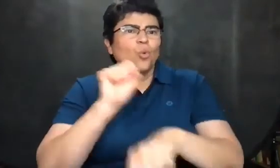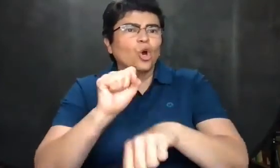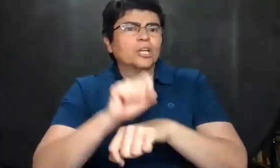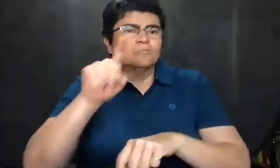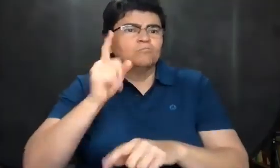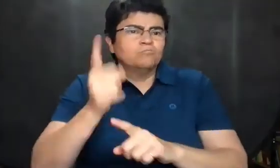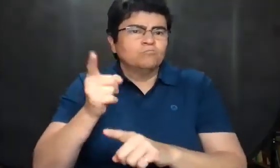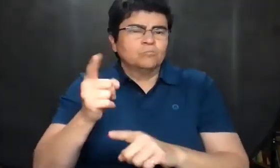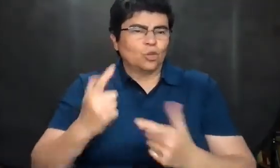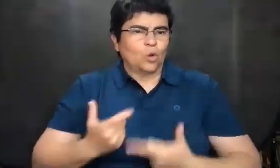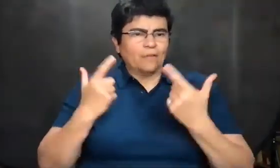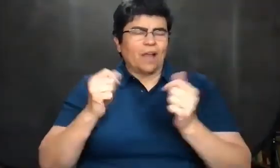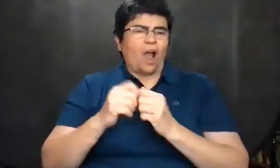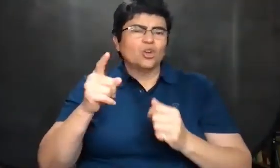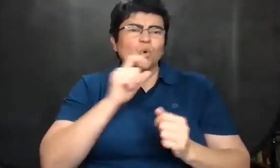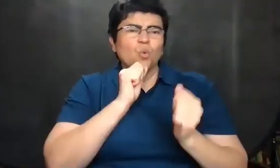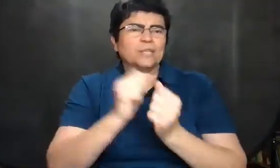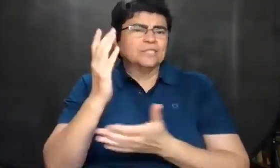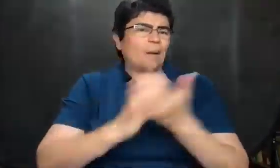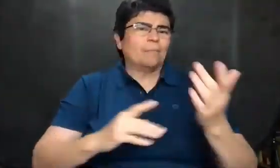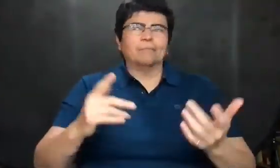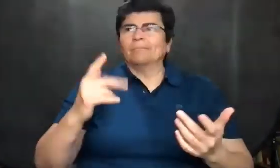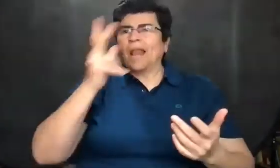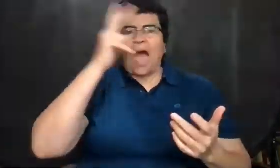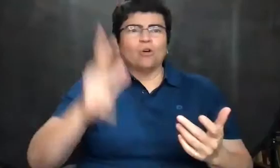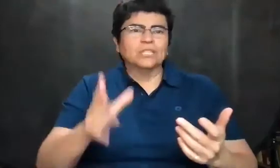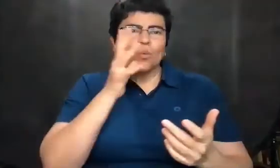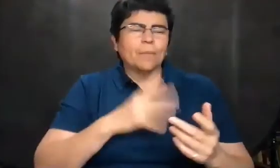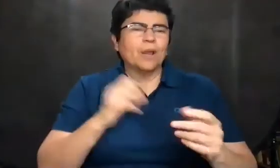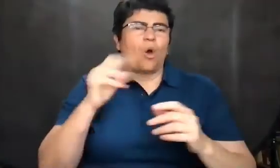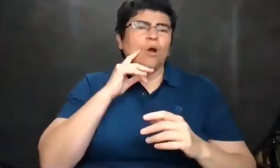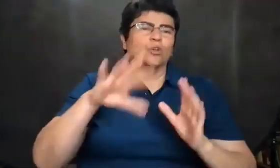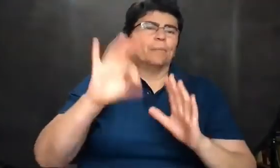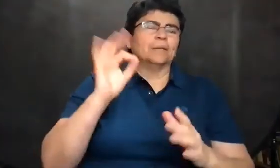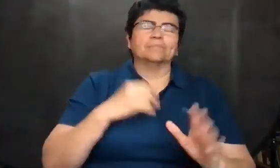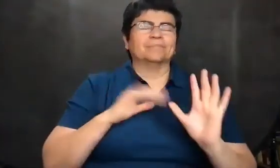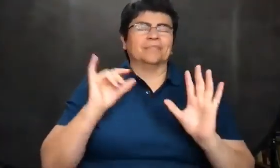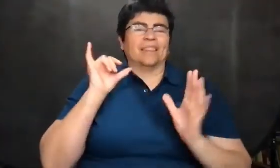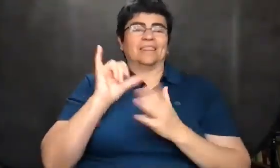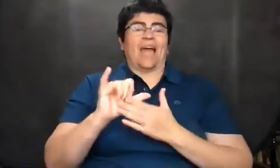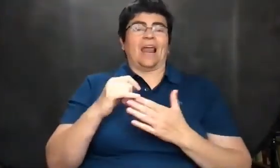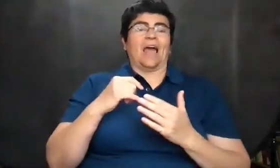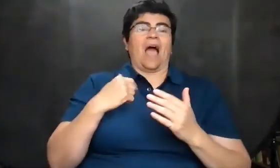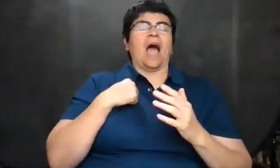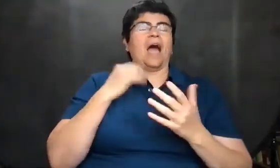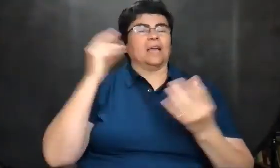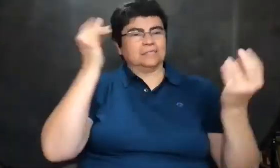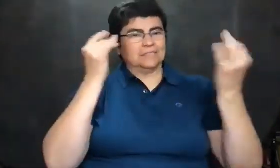Are you with some lousy woman again? Or have you picked up your piece? And I got thinking about that. And I thought, that's what I